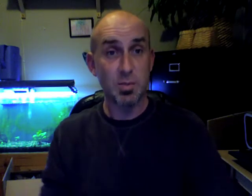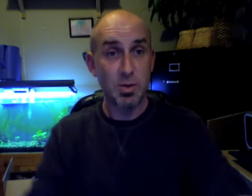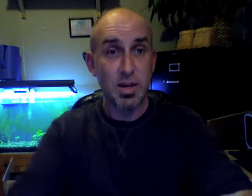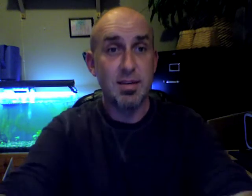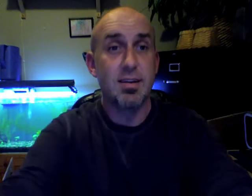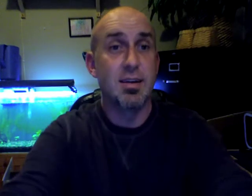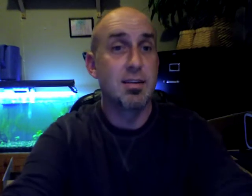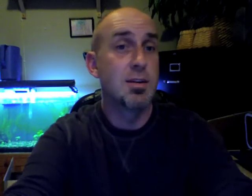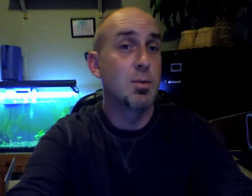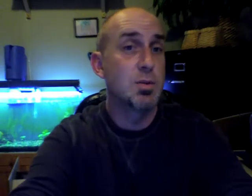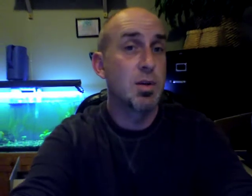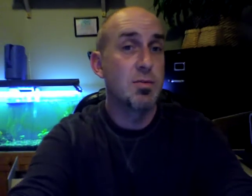great, and you get what you pay for.